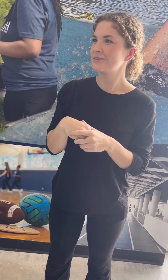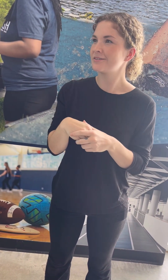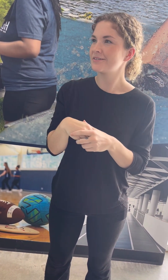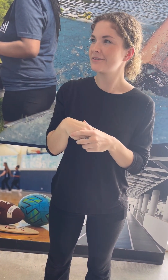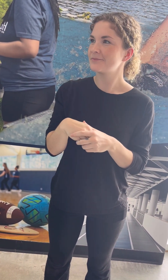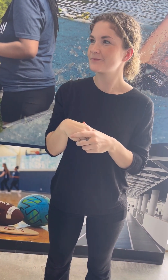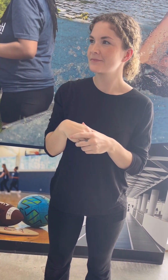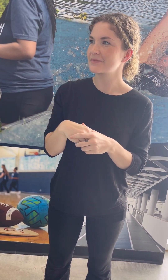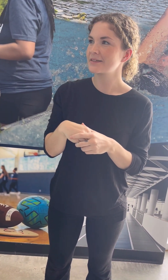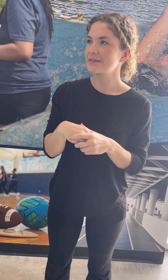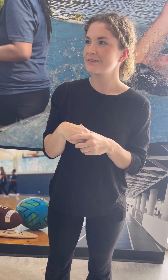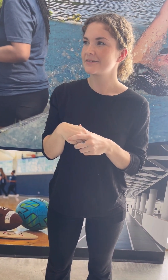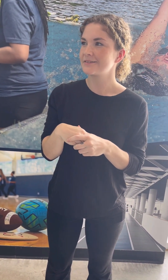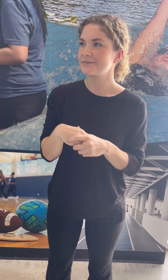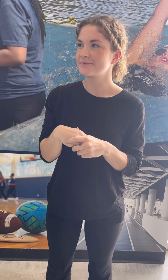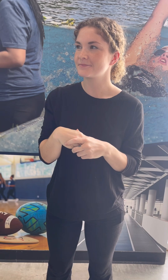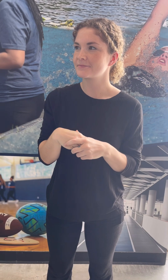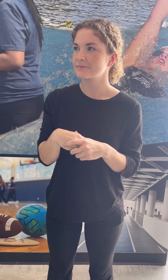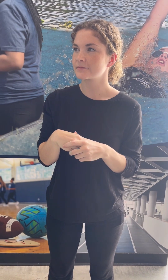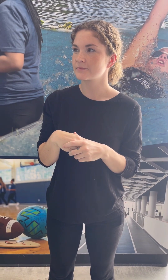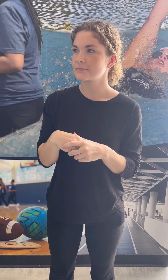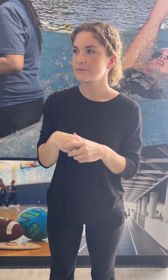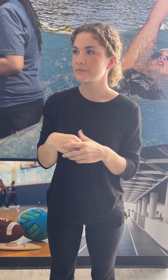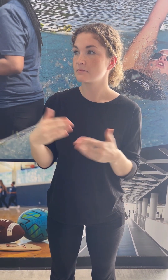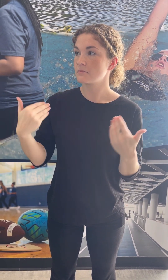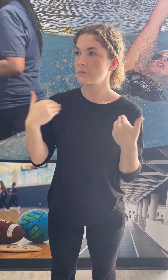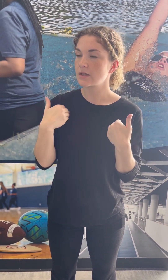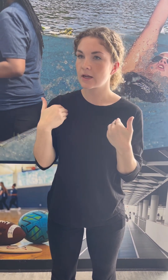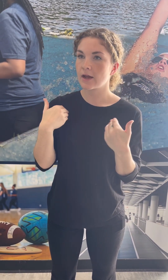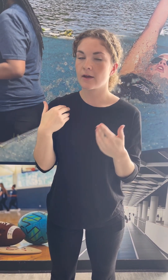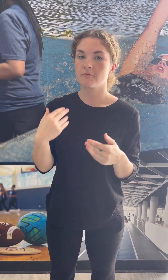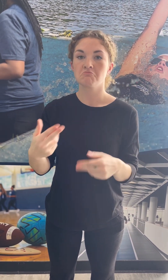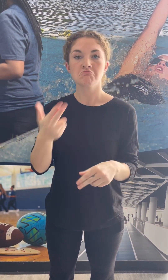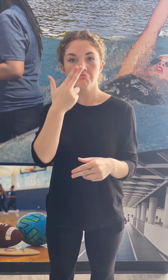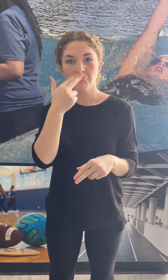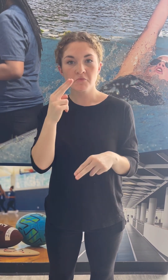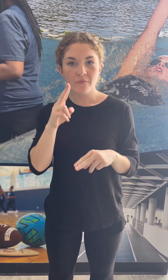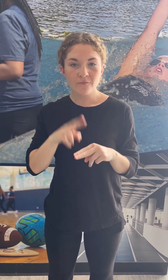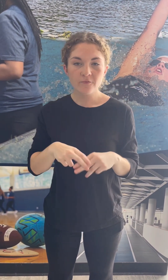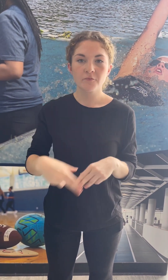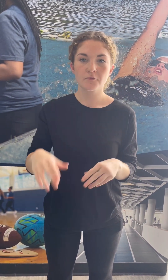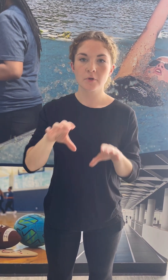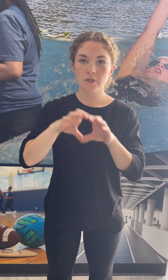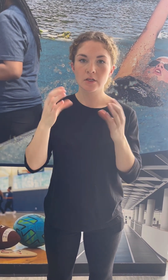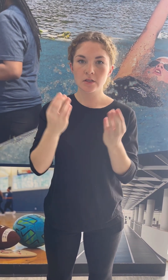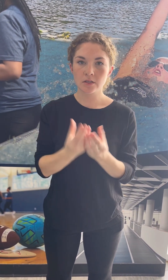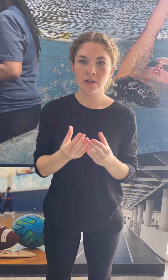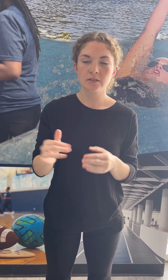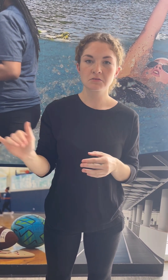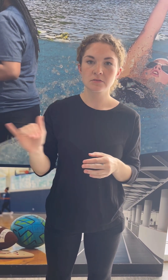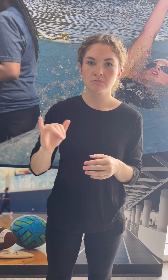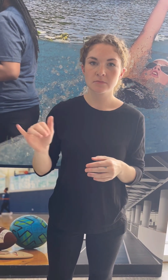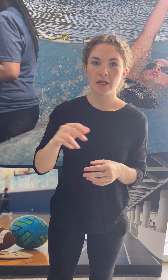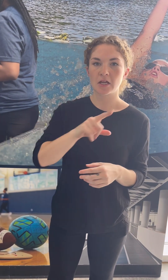active. They host fun classes like Zumba, yoga, meditation, body blast, ab attack, all that good